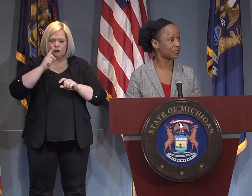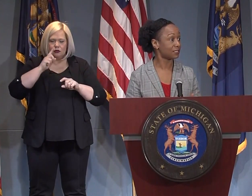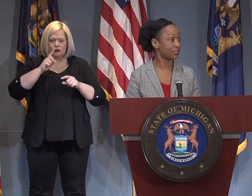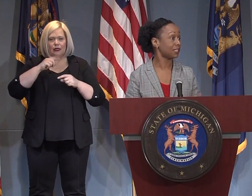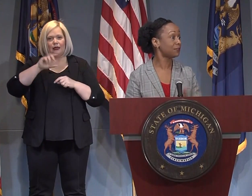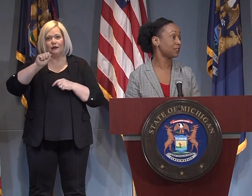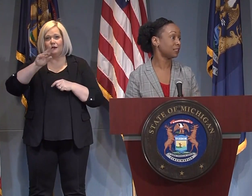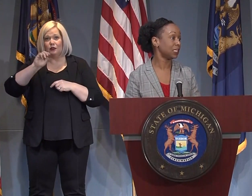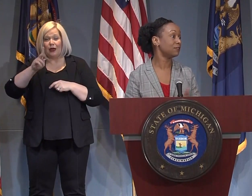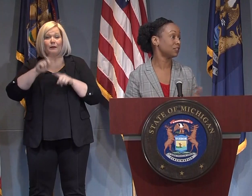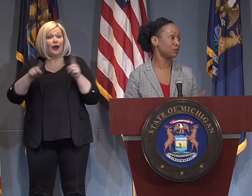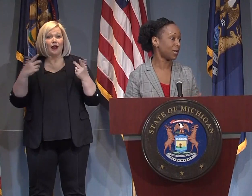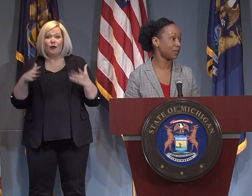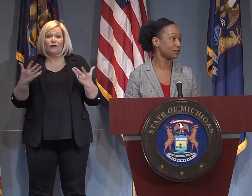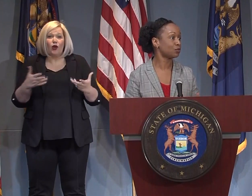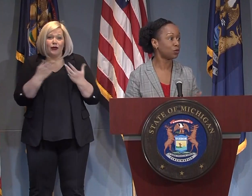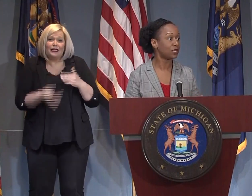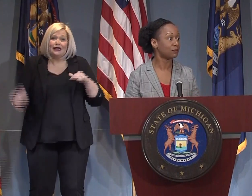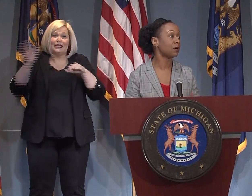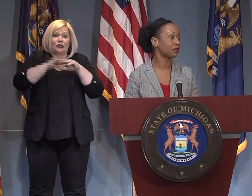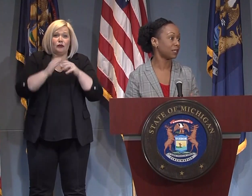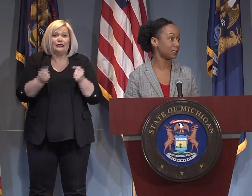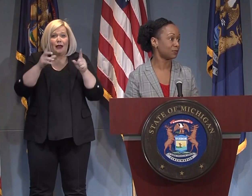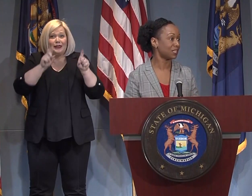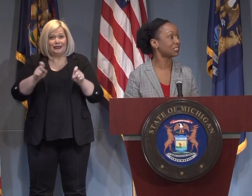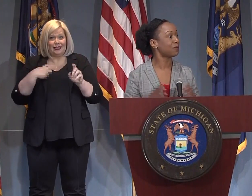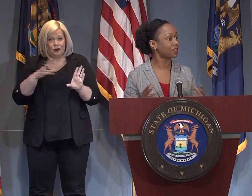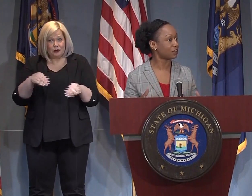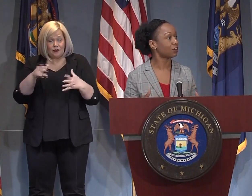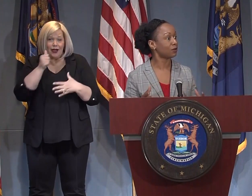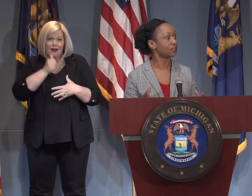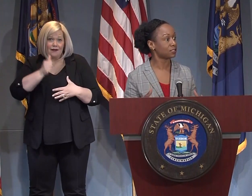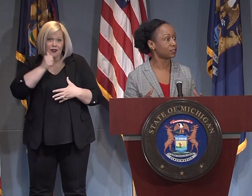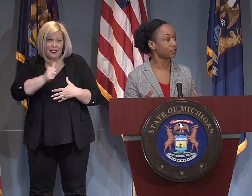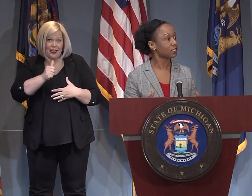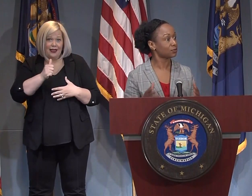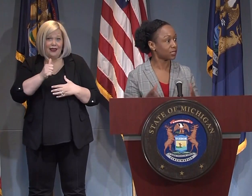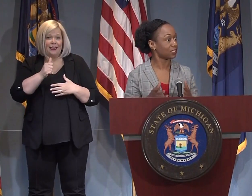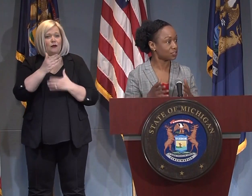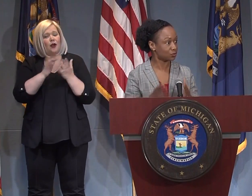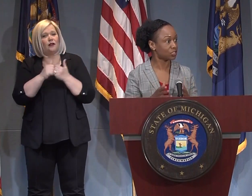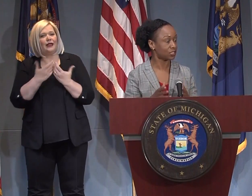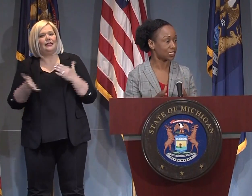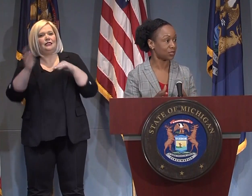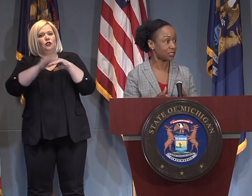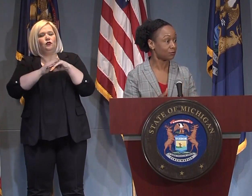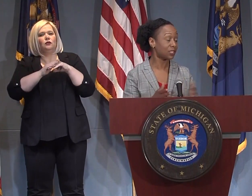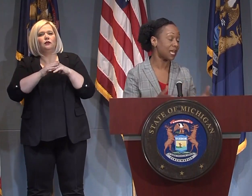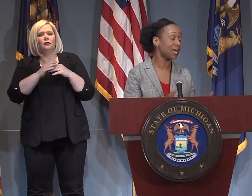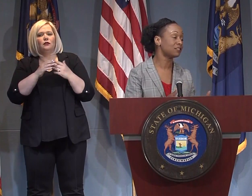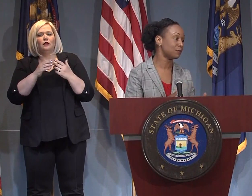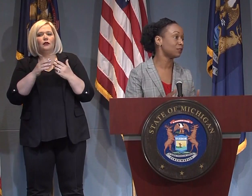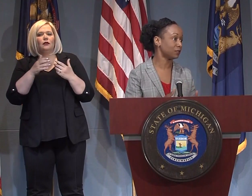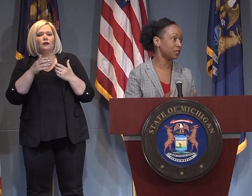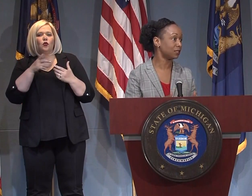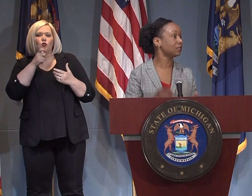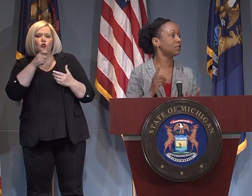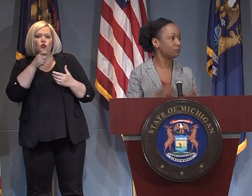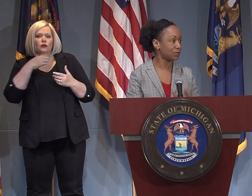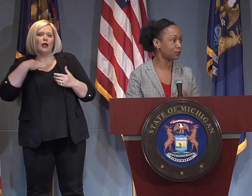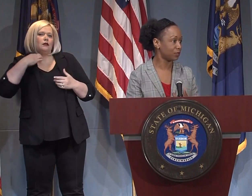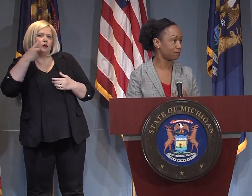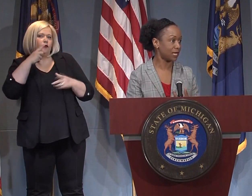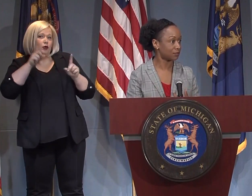increased testing significantly even in the past week, and part of that has been expanding our criteria so we're not as stringent as we really had to be early